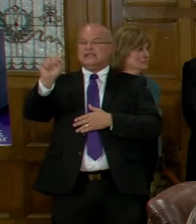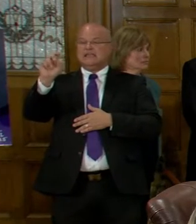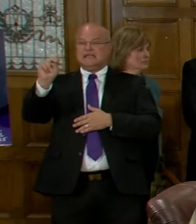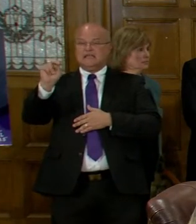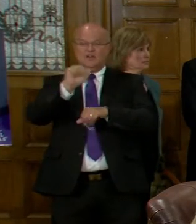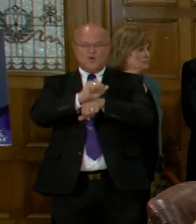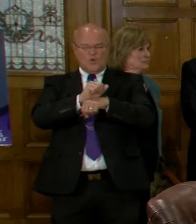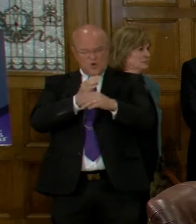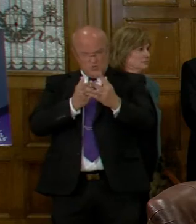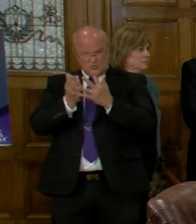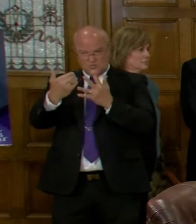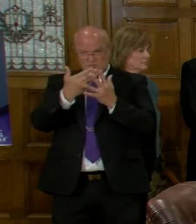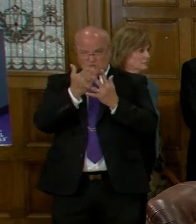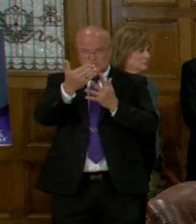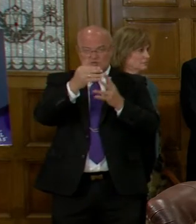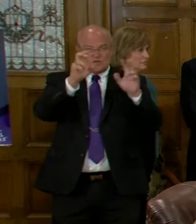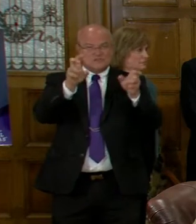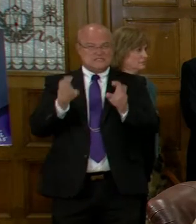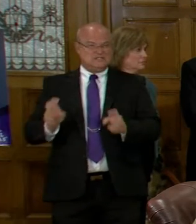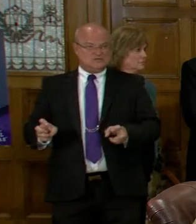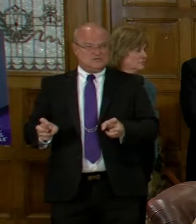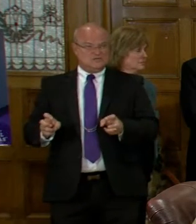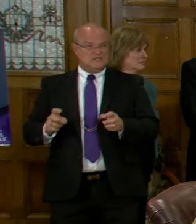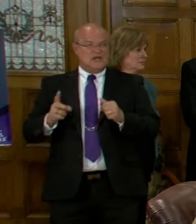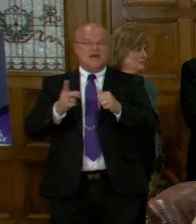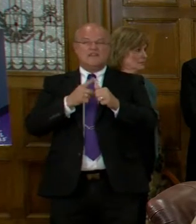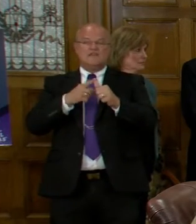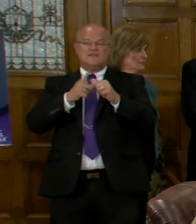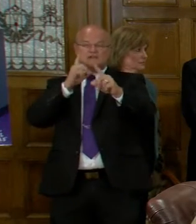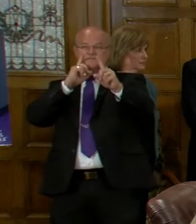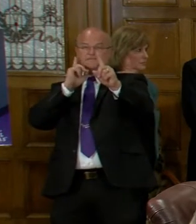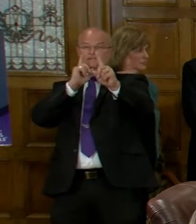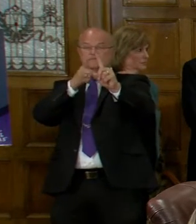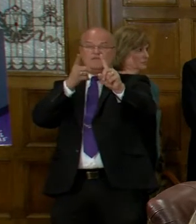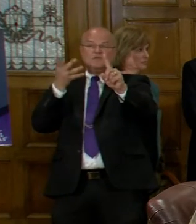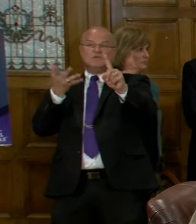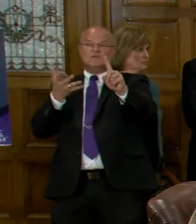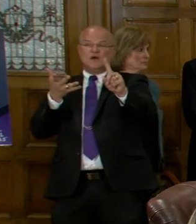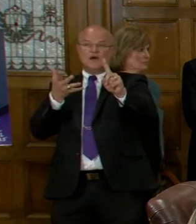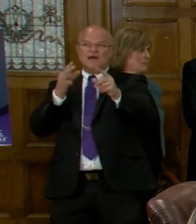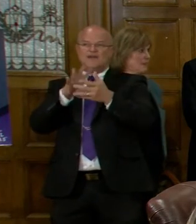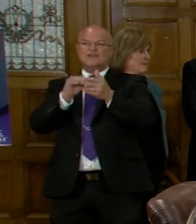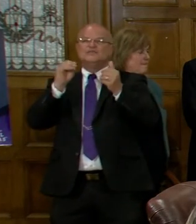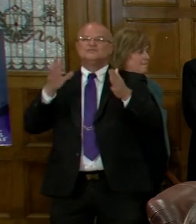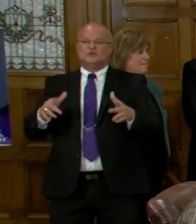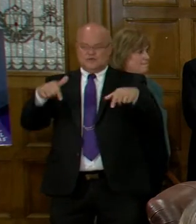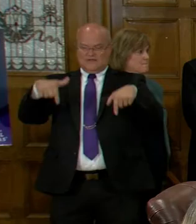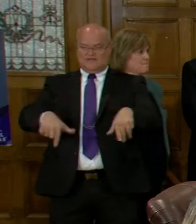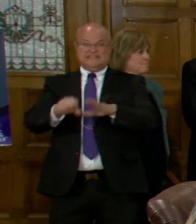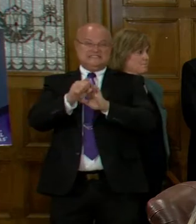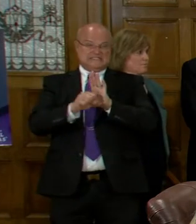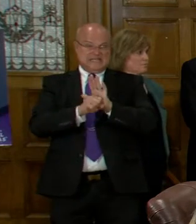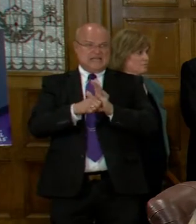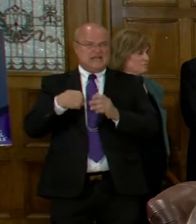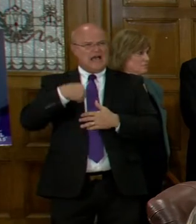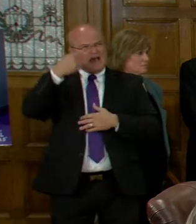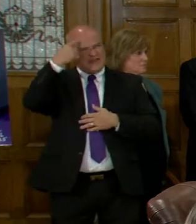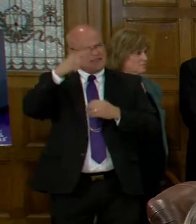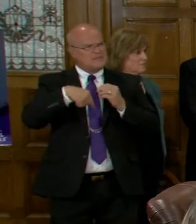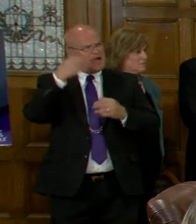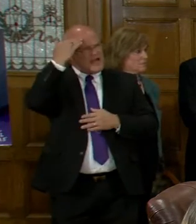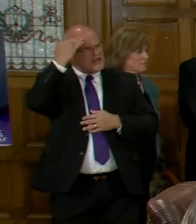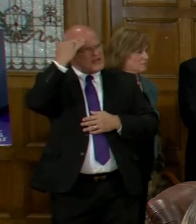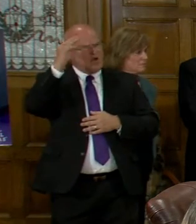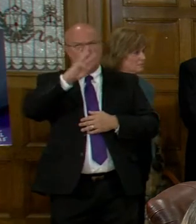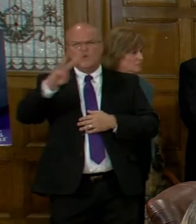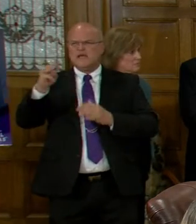those issues. The first target is the students of this state. I know